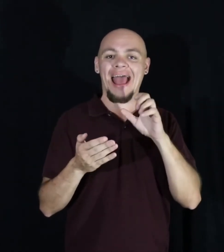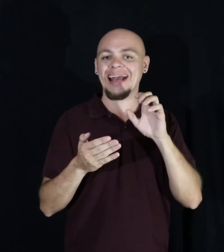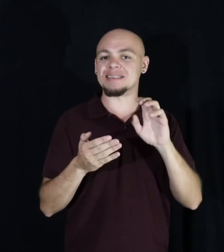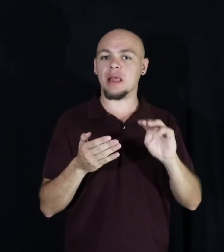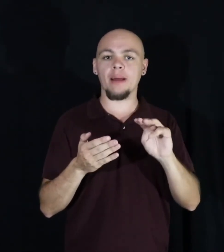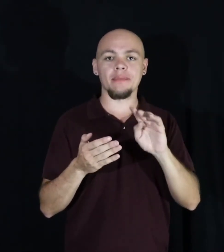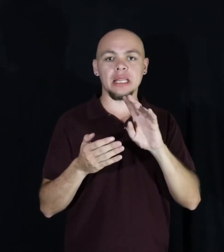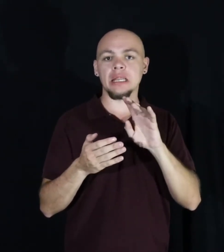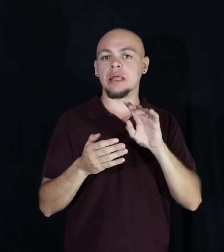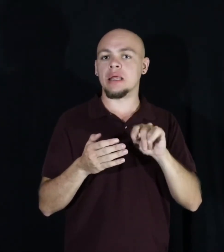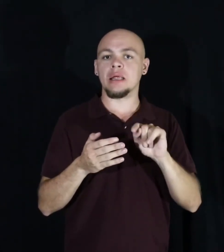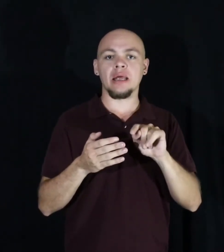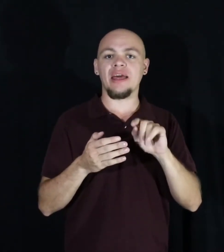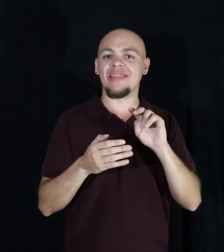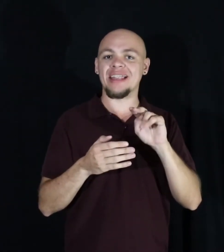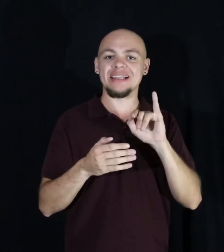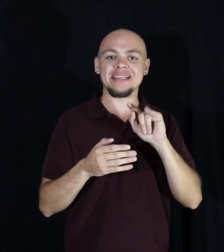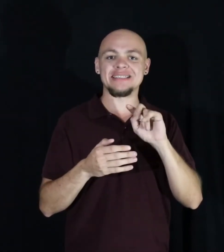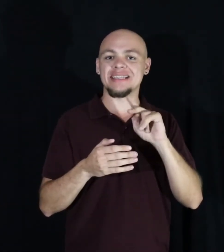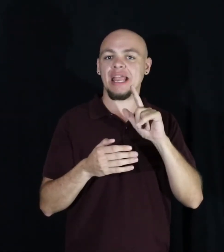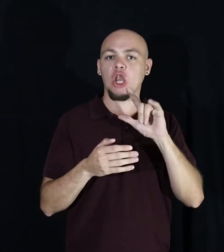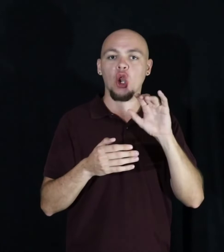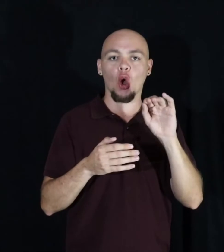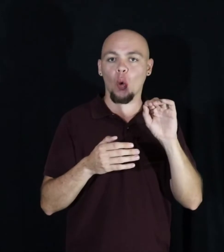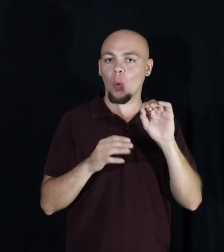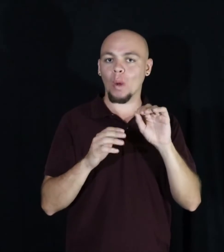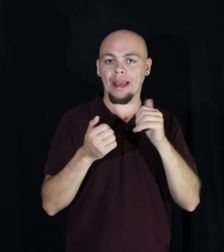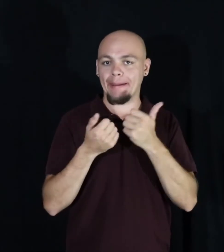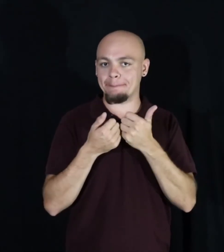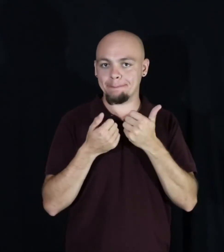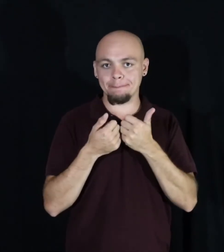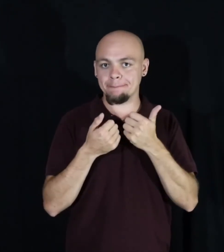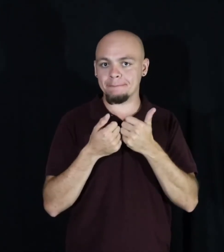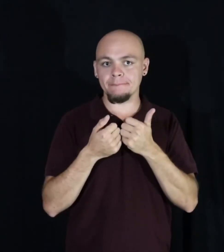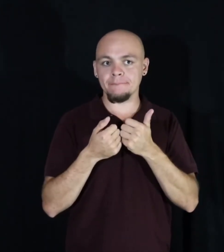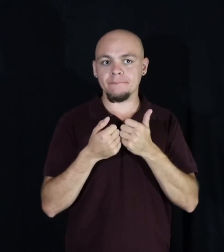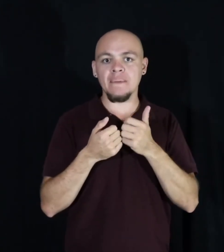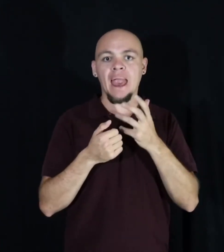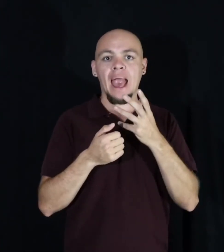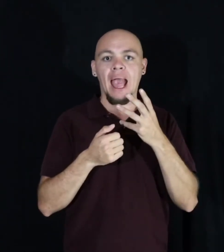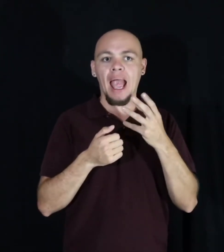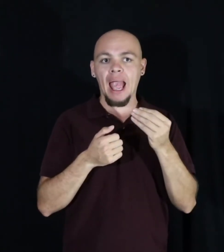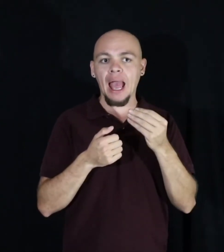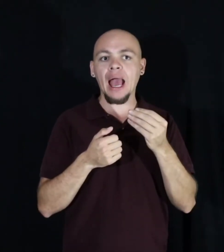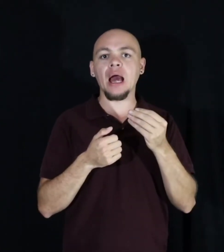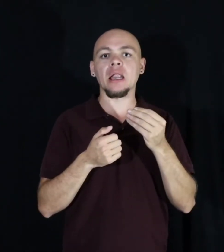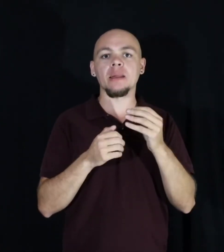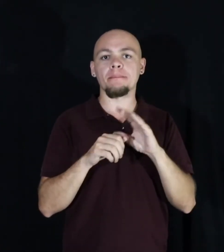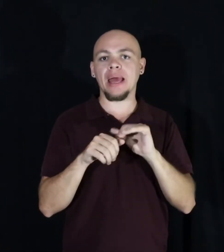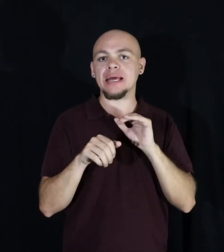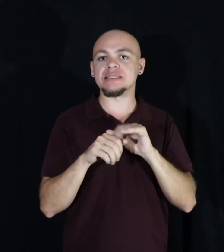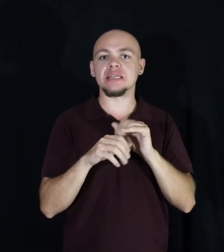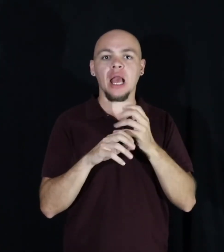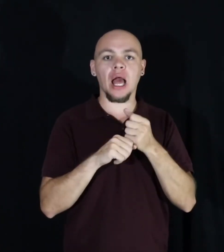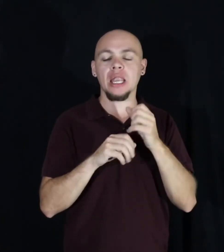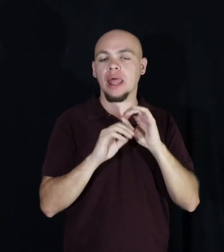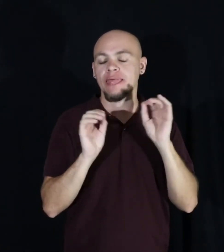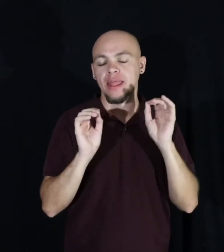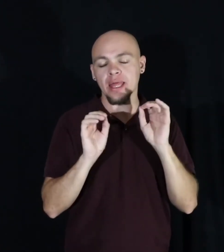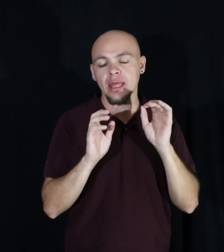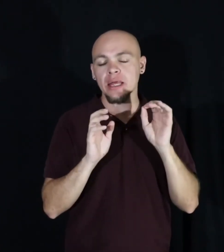went to the Nintendo game. And we went to my pet store about nothing.